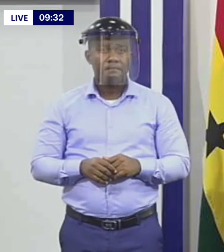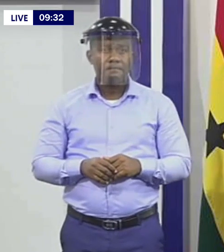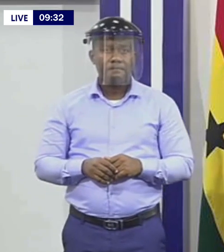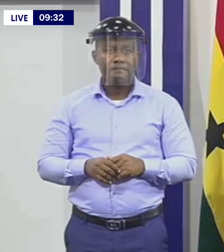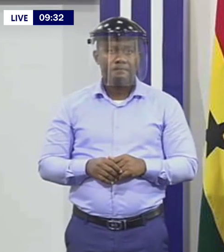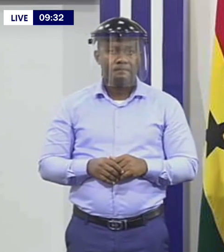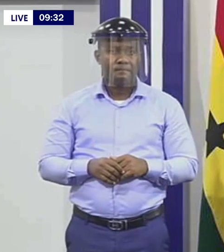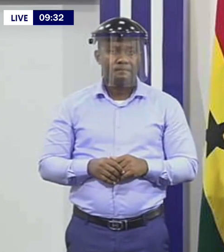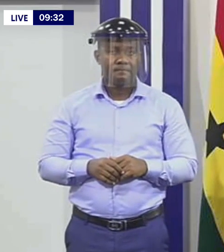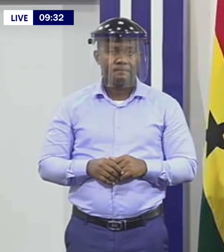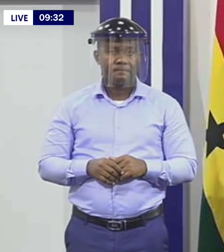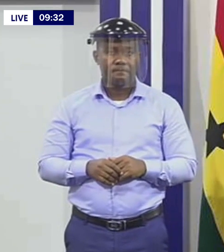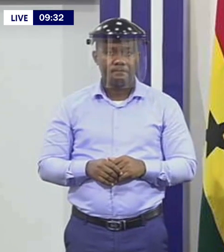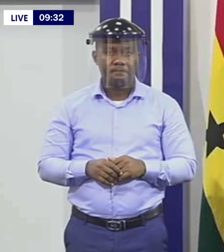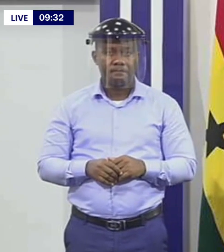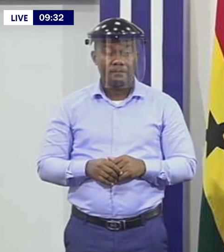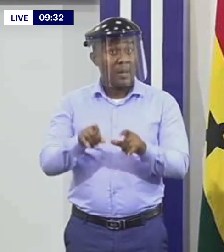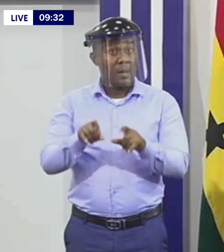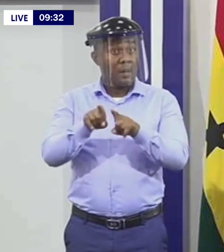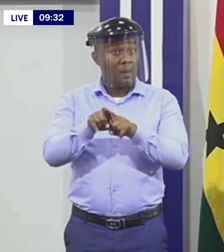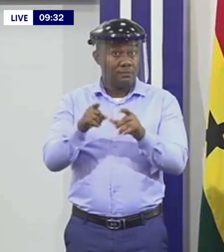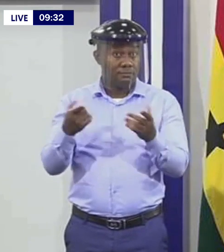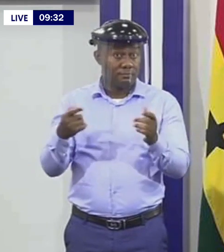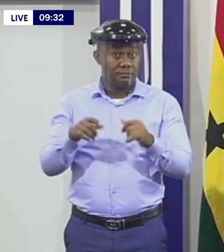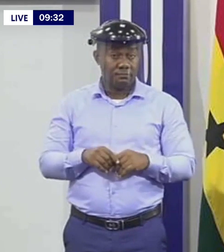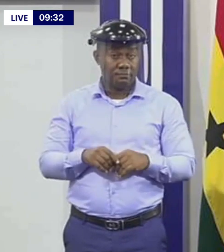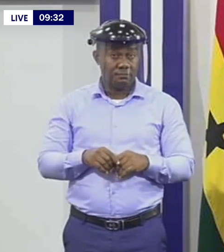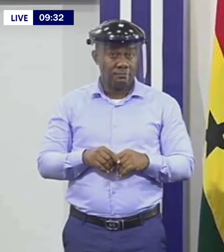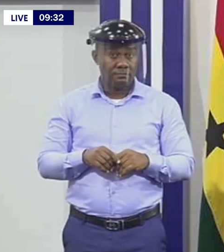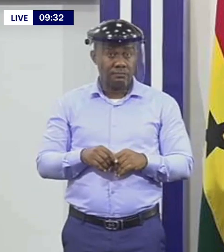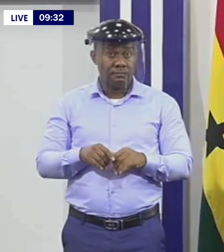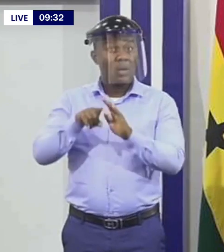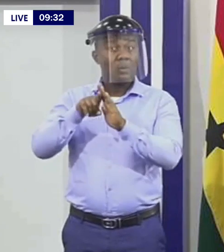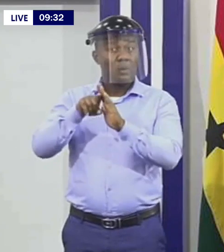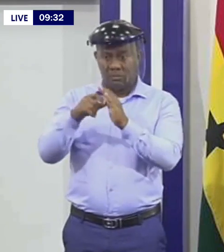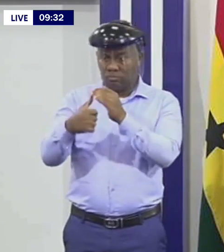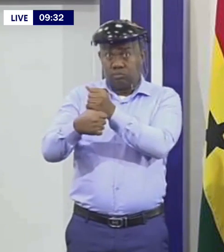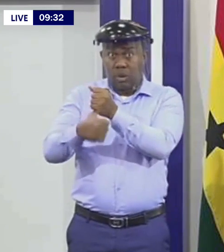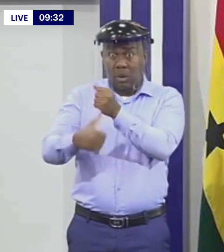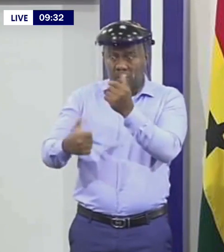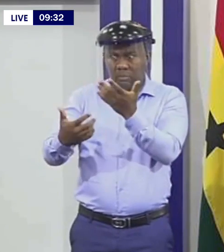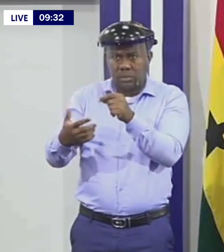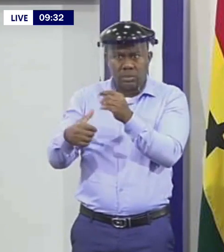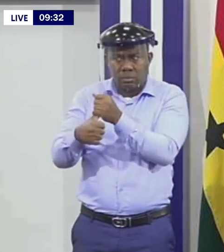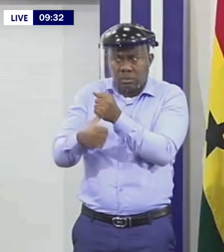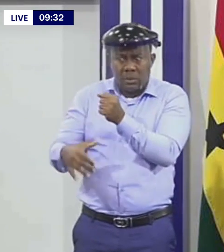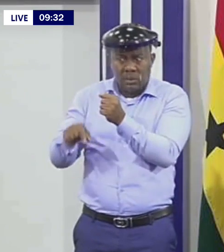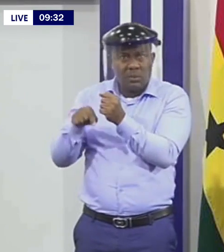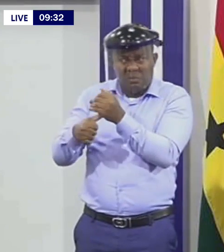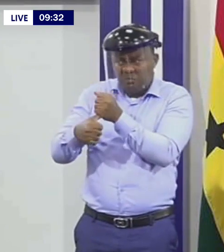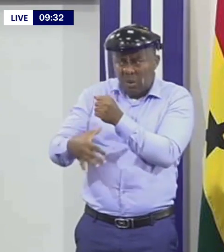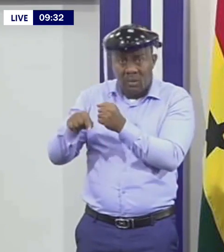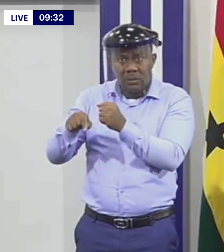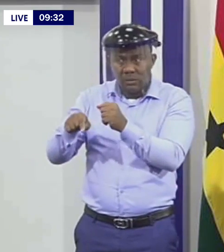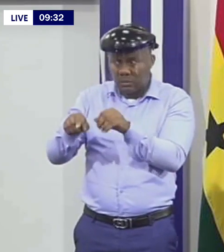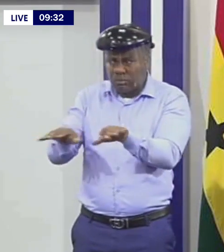reported, but whether the virus can be transmitted through fecal oral transmission still has not